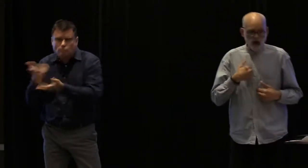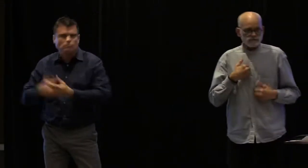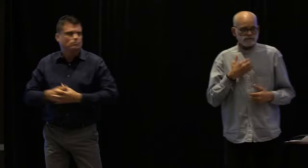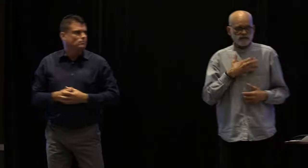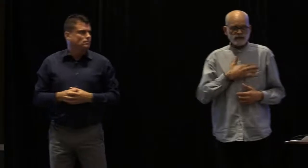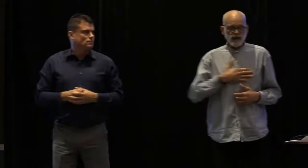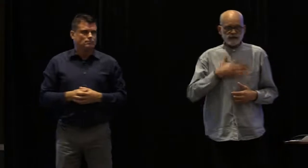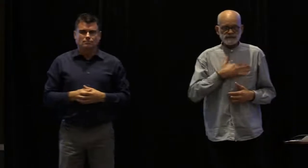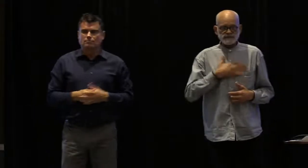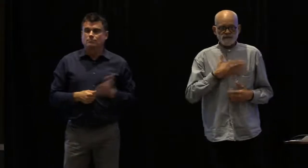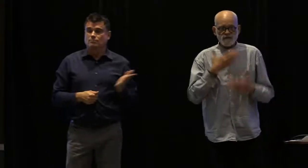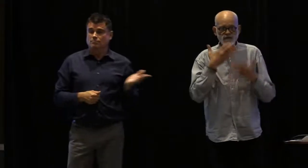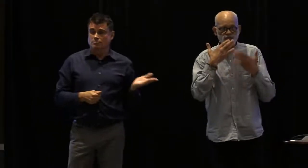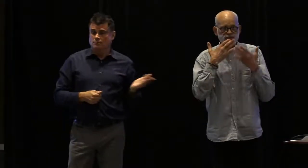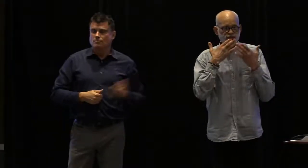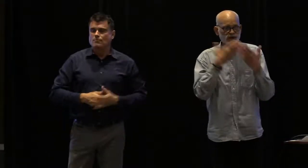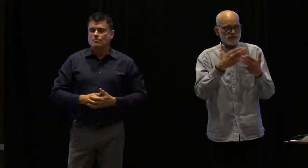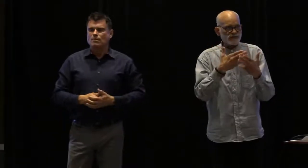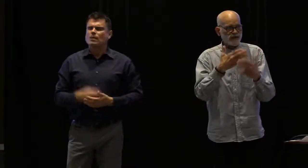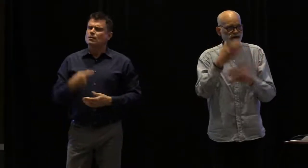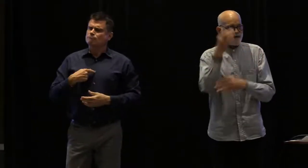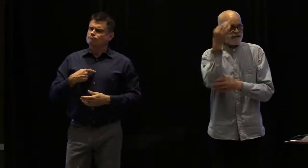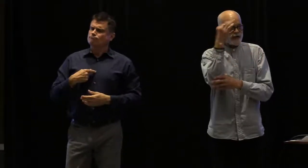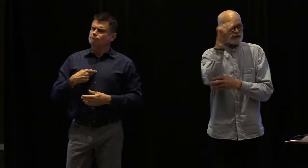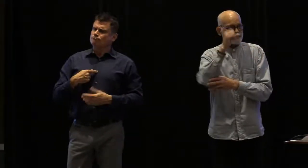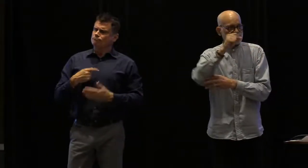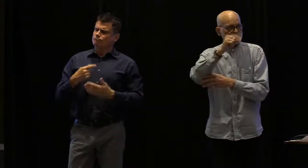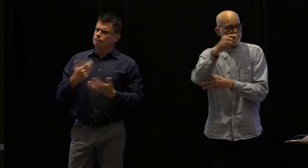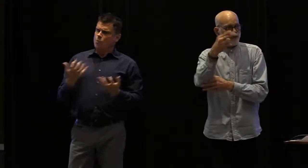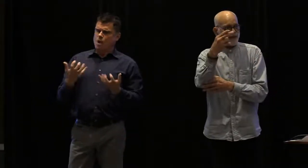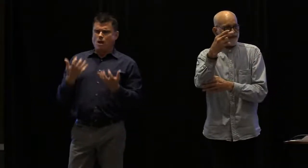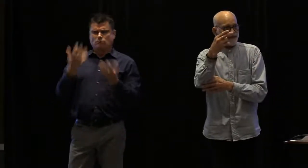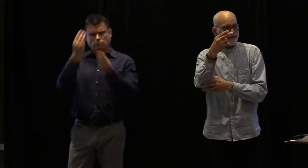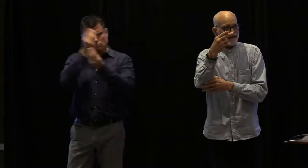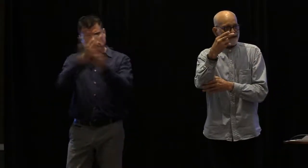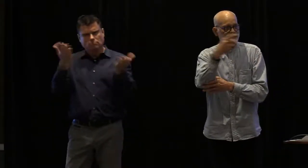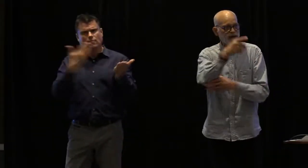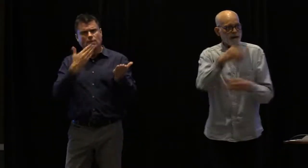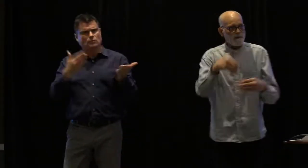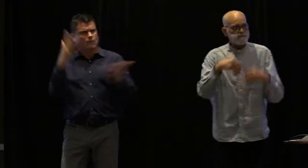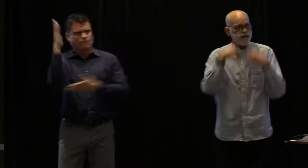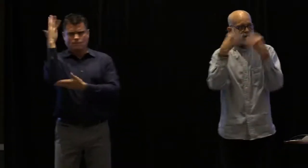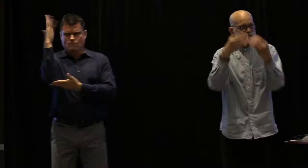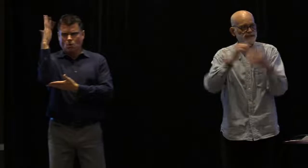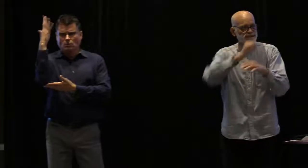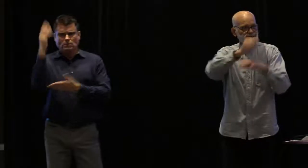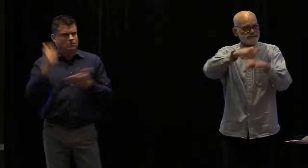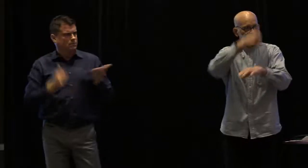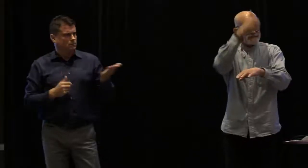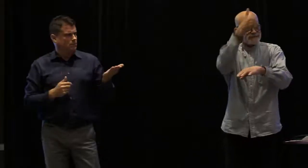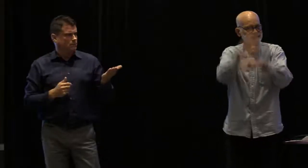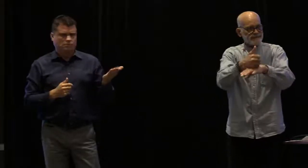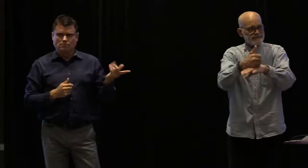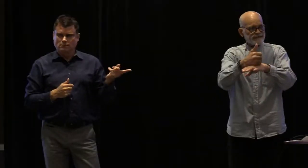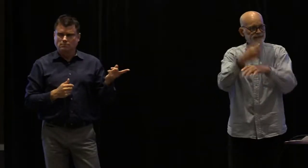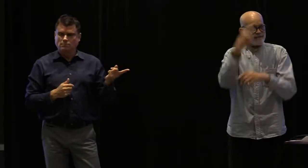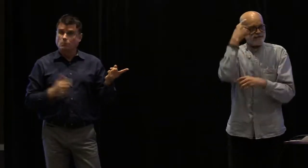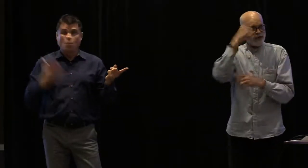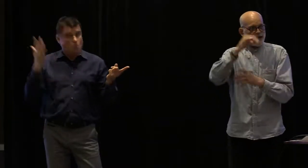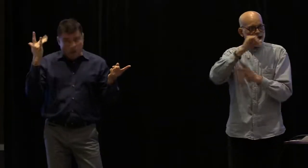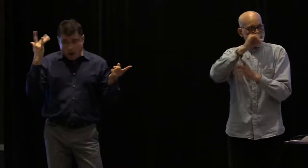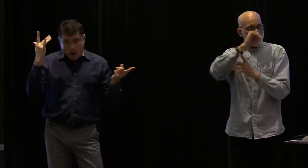of individuals here in the province. And I would really like to express my appreciation to Forrest Smith